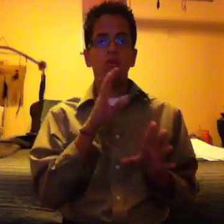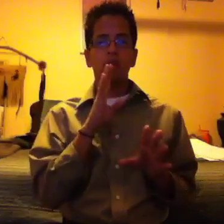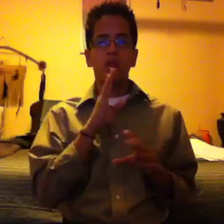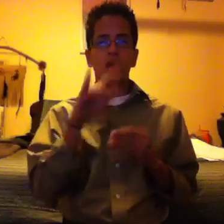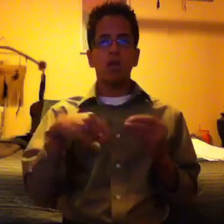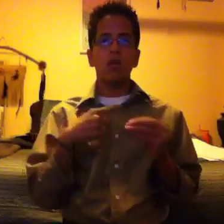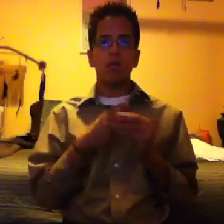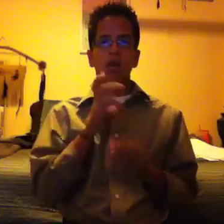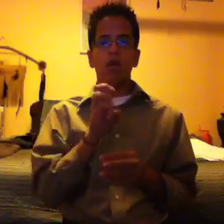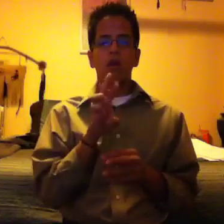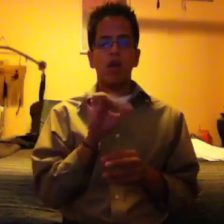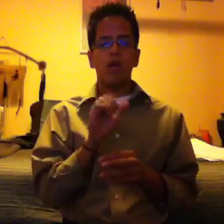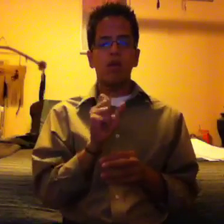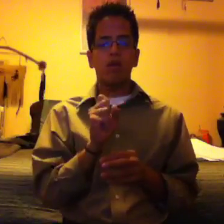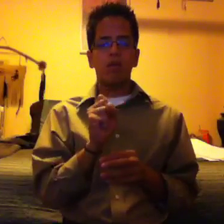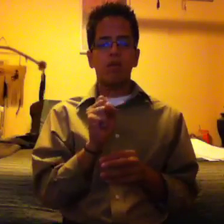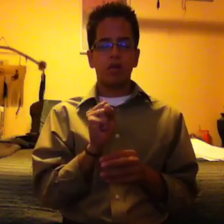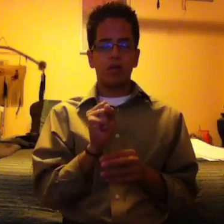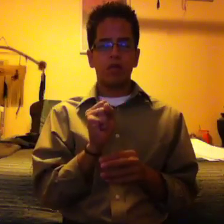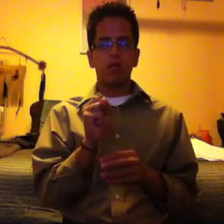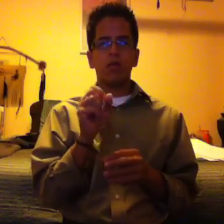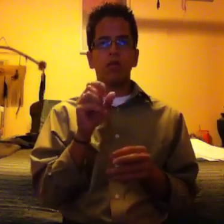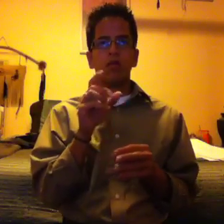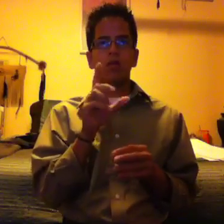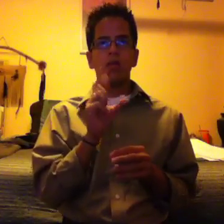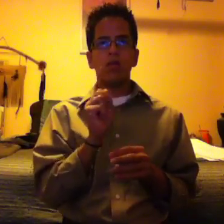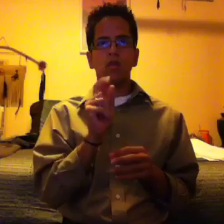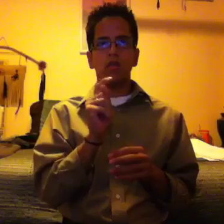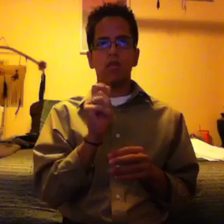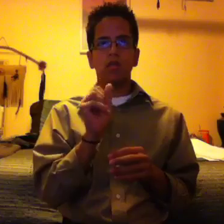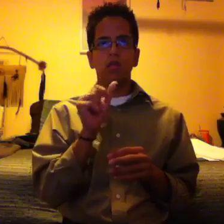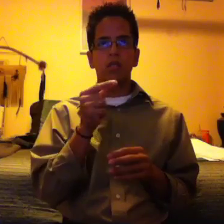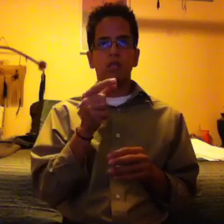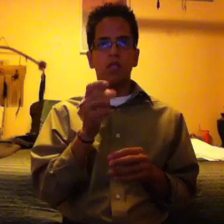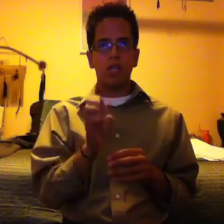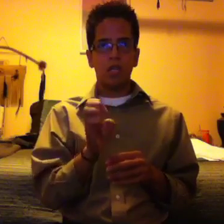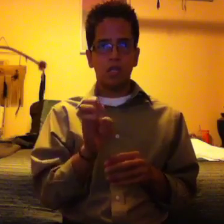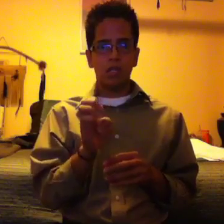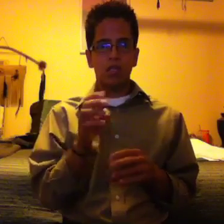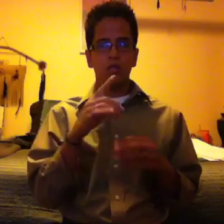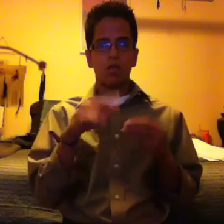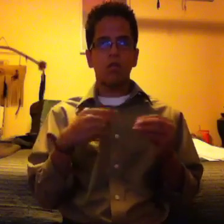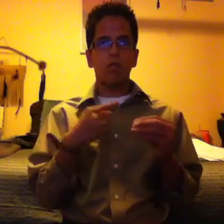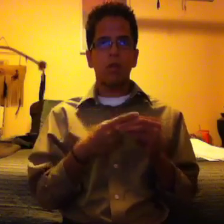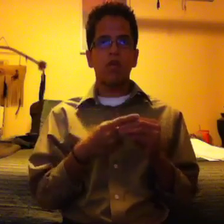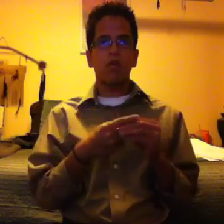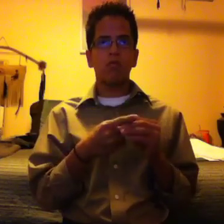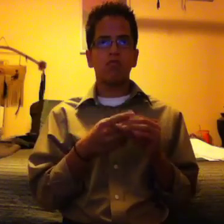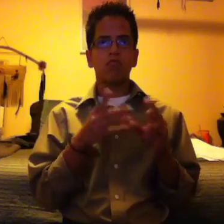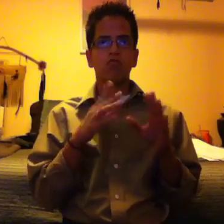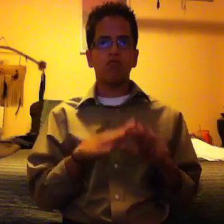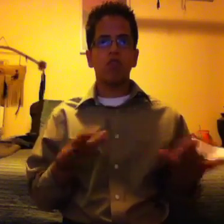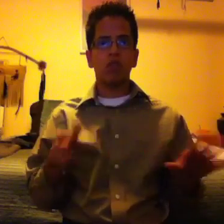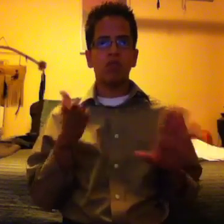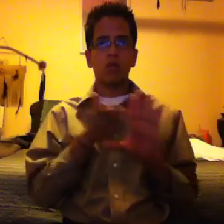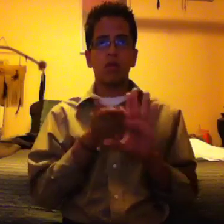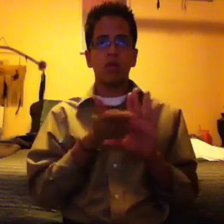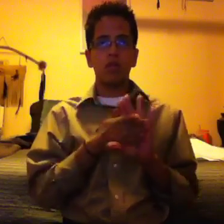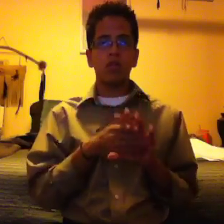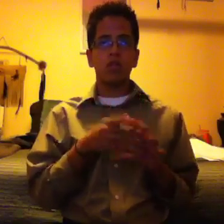because it was contained in a 1-hour lecture, and it gave the students some content which they could then apply to their research projects.